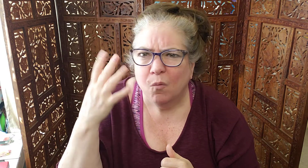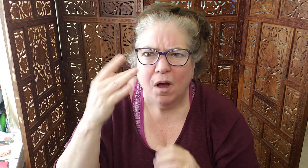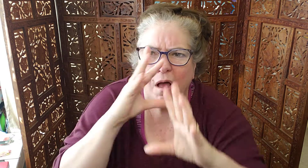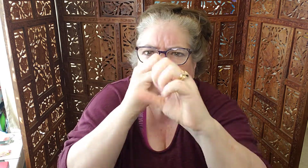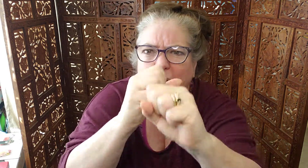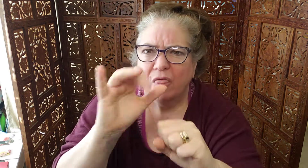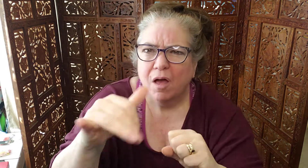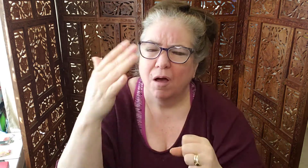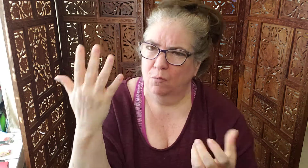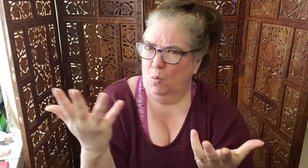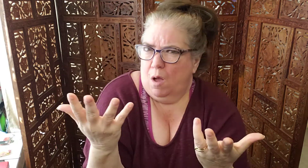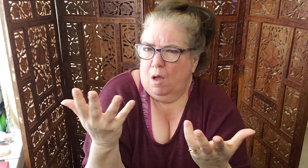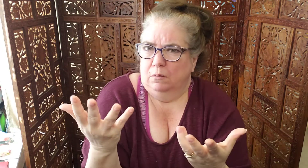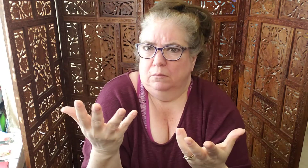Was it all the lights?